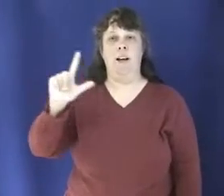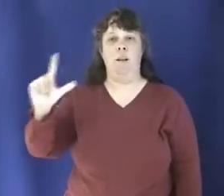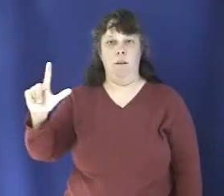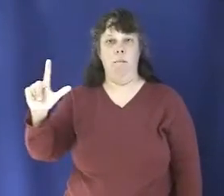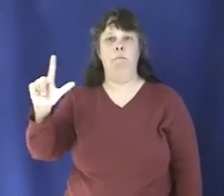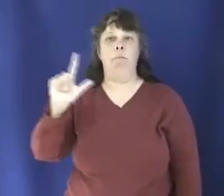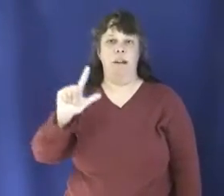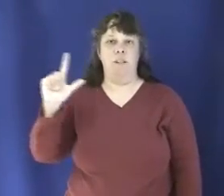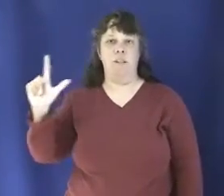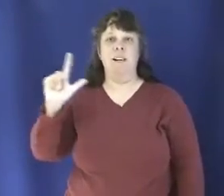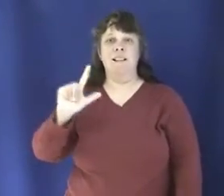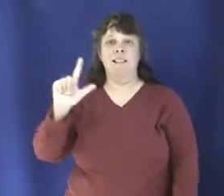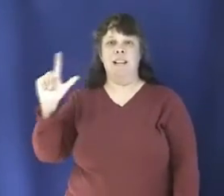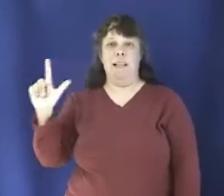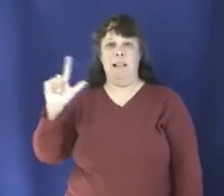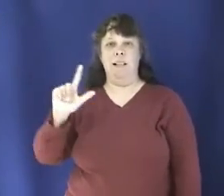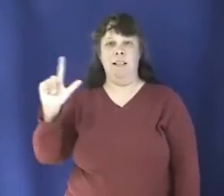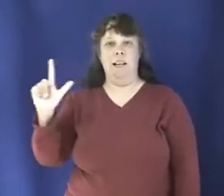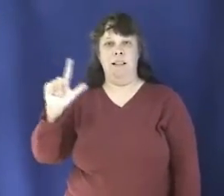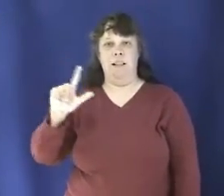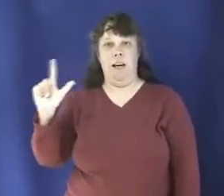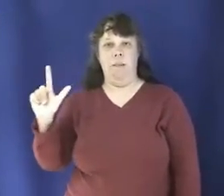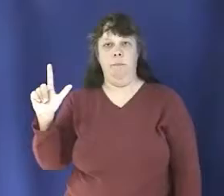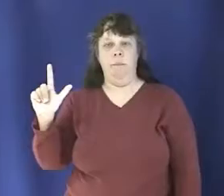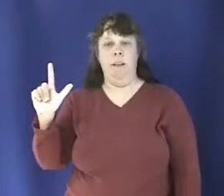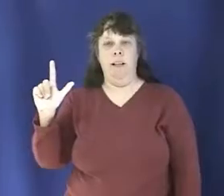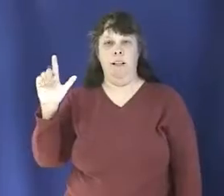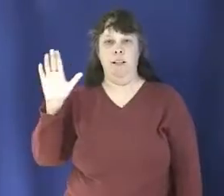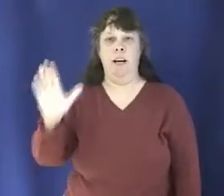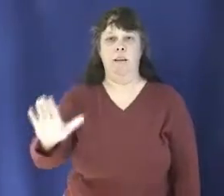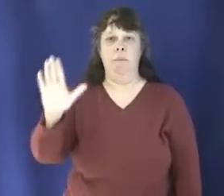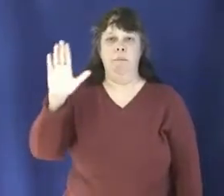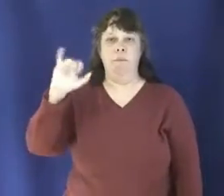L bounces slightly side to side. It is not